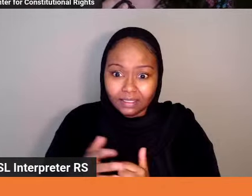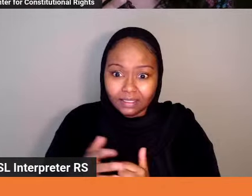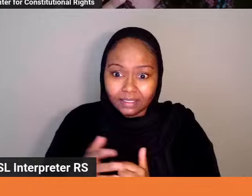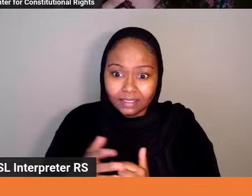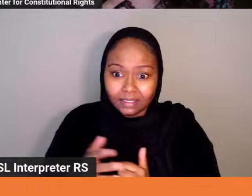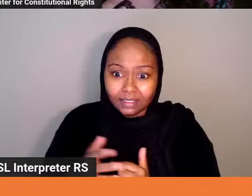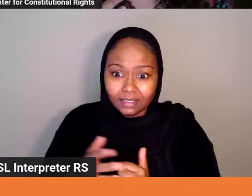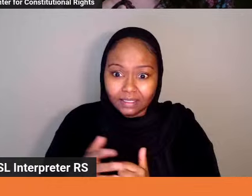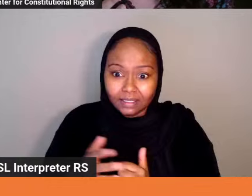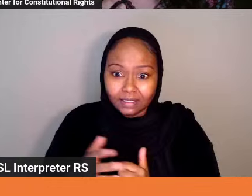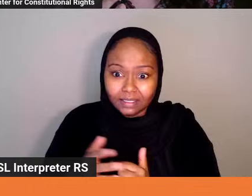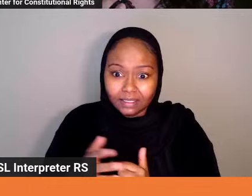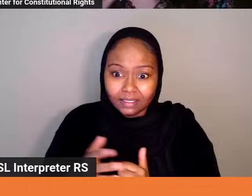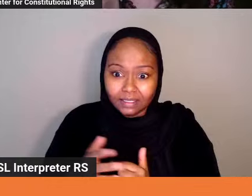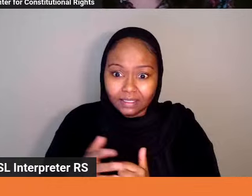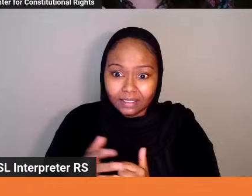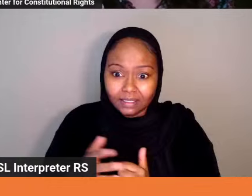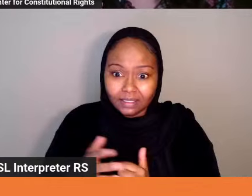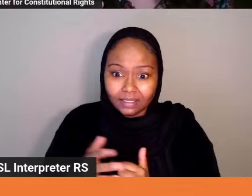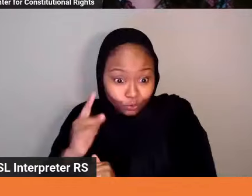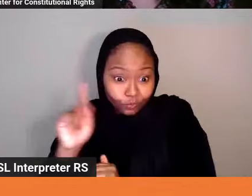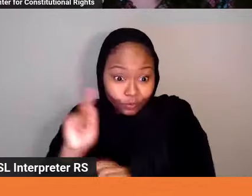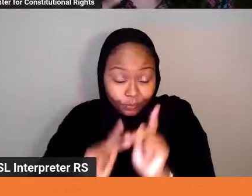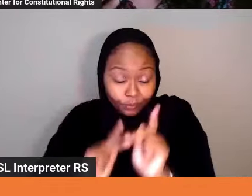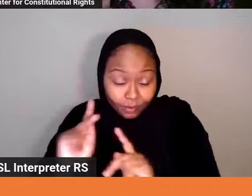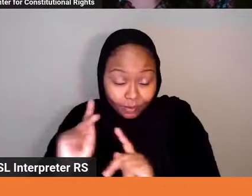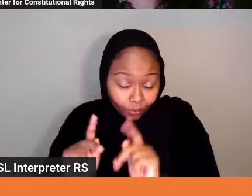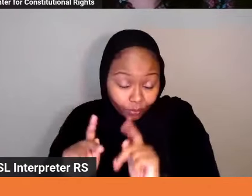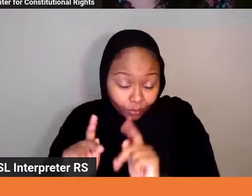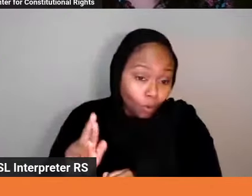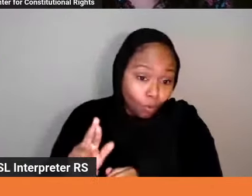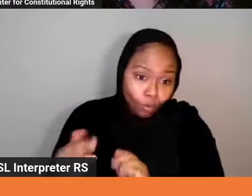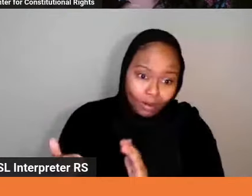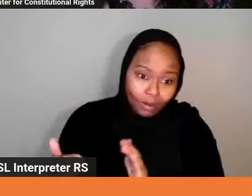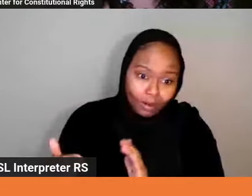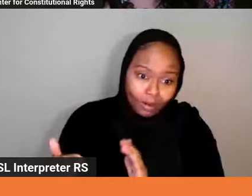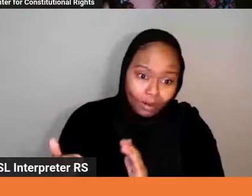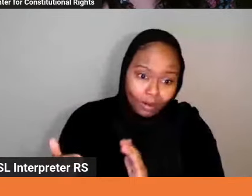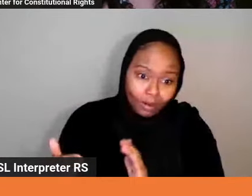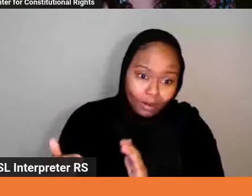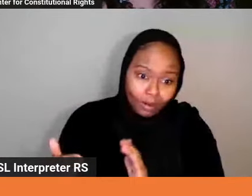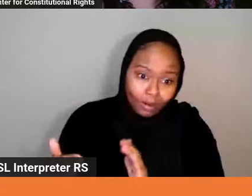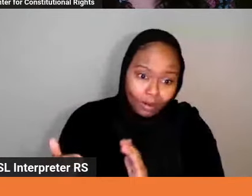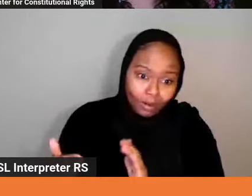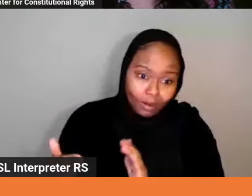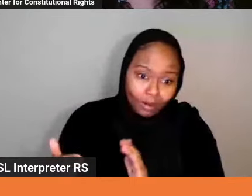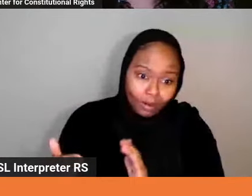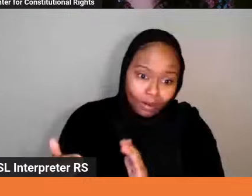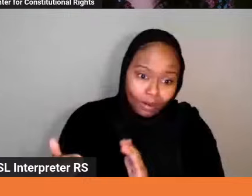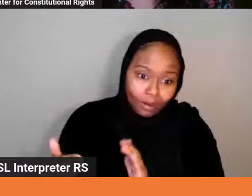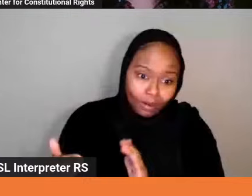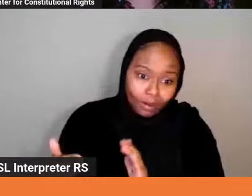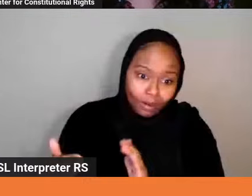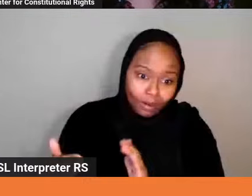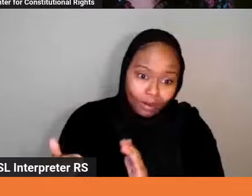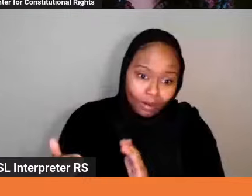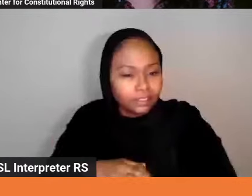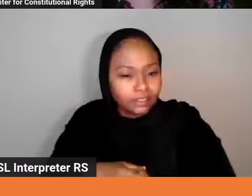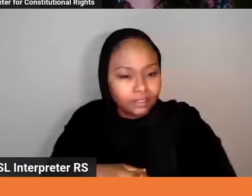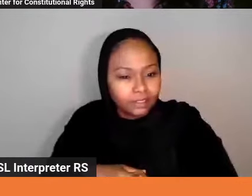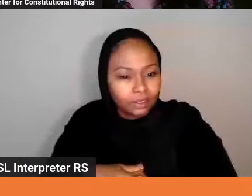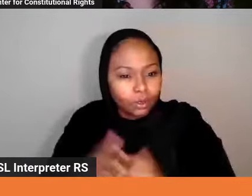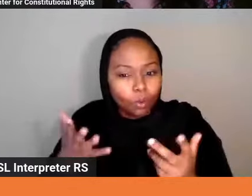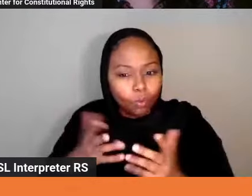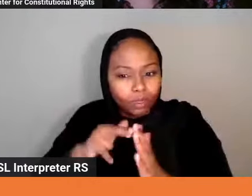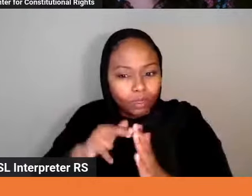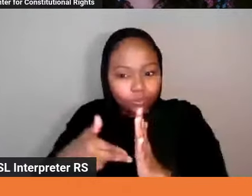a tool for people and it can be a tool used against people. And so the question is really just, what is the role